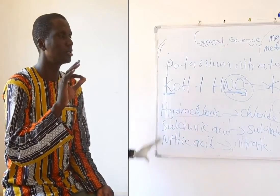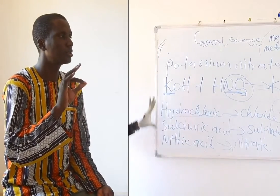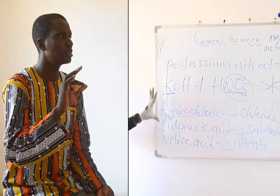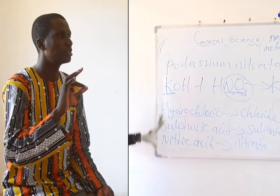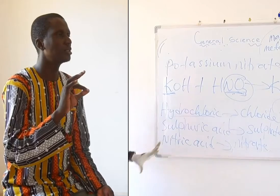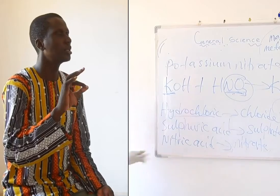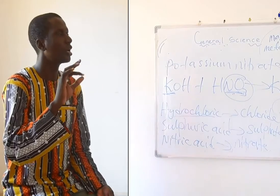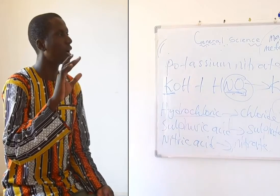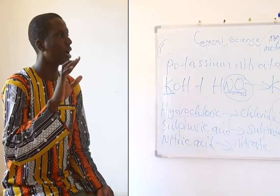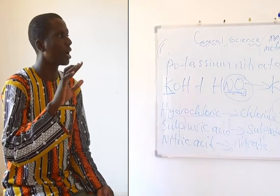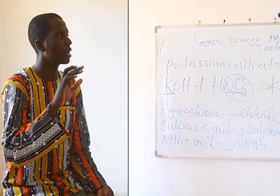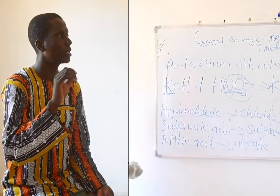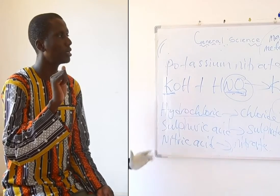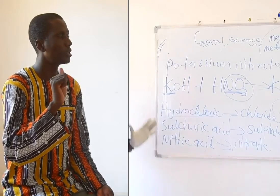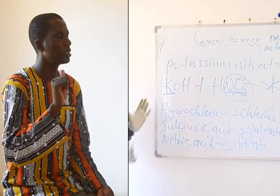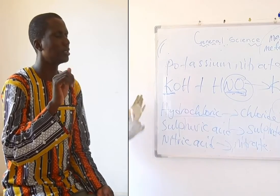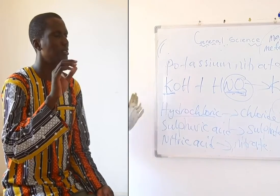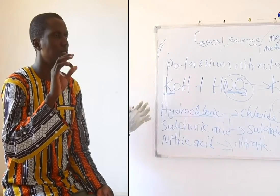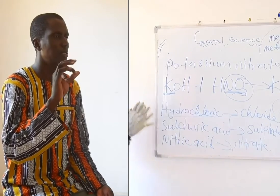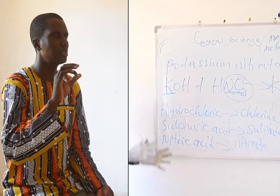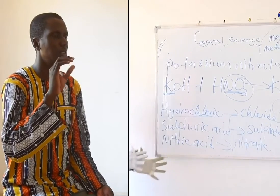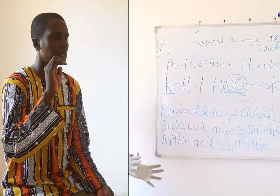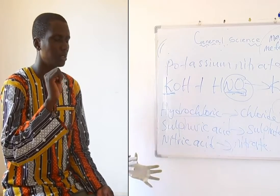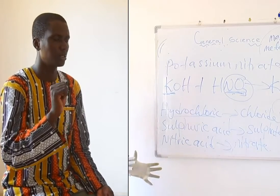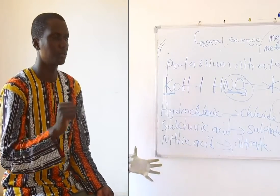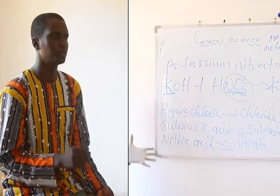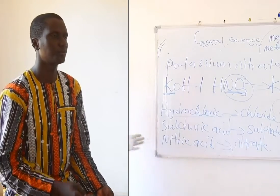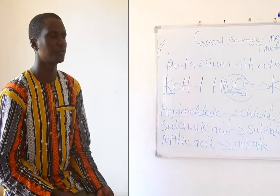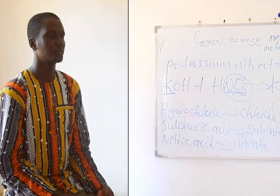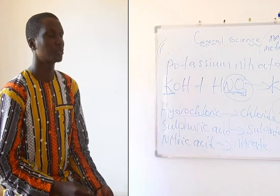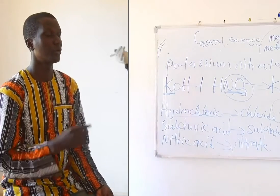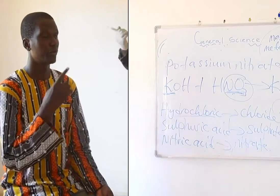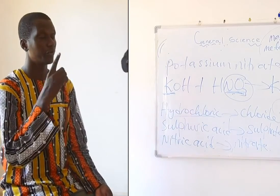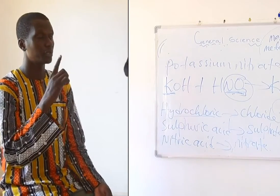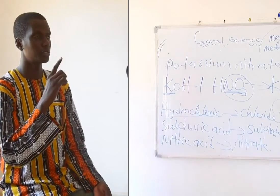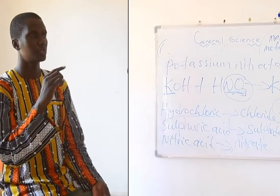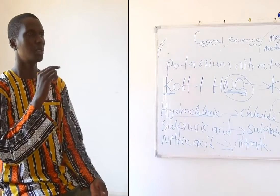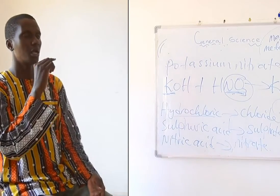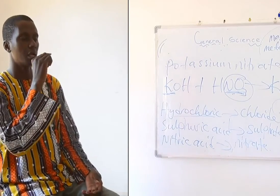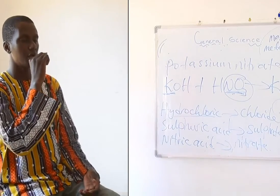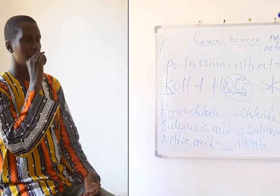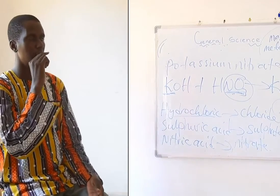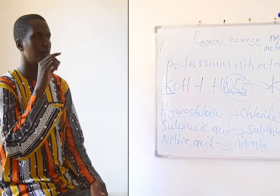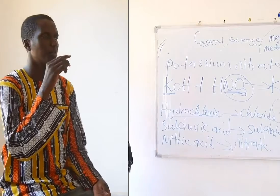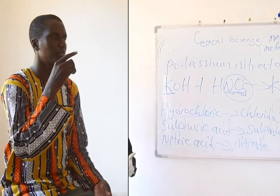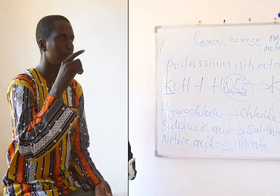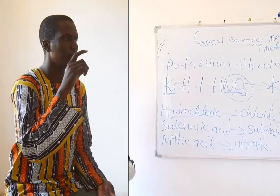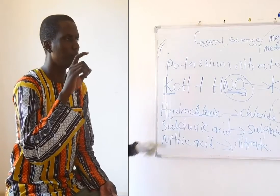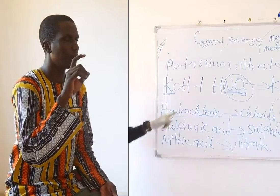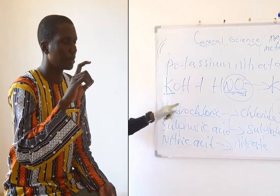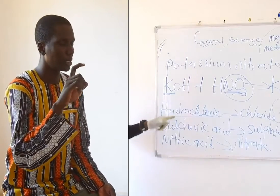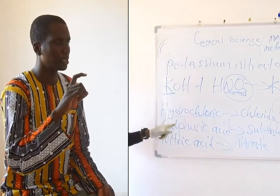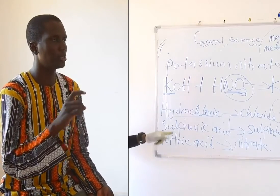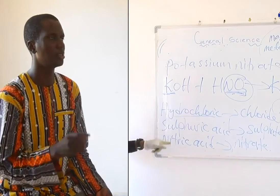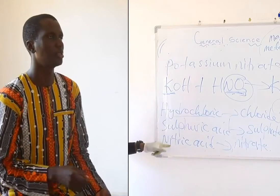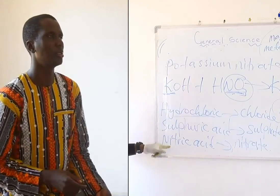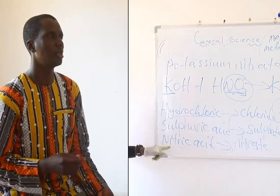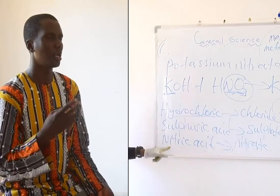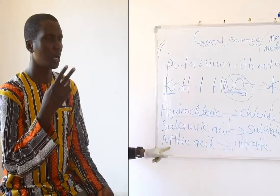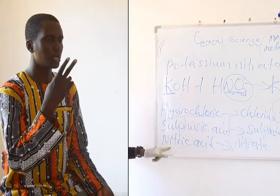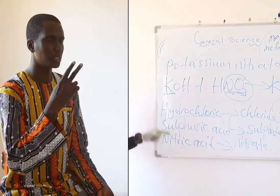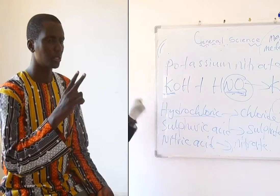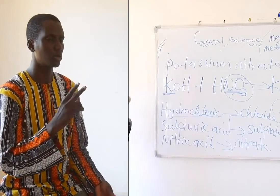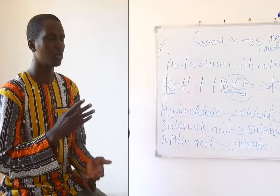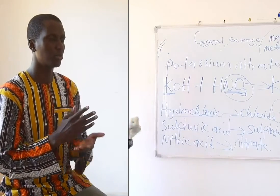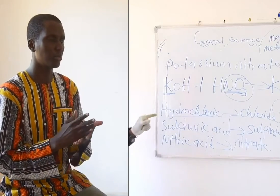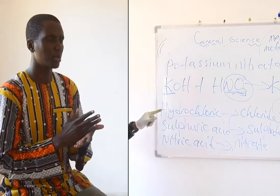So that's how you name salts. First, you name the metal that was used from the base. Then the second part of the name comes from the acid that was